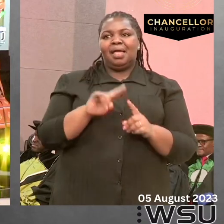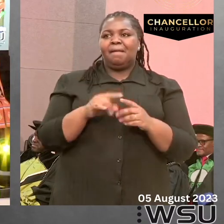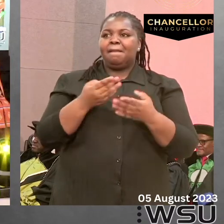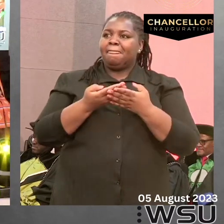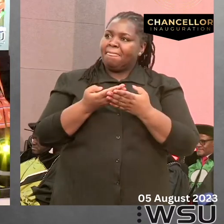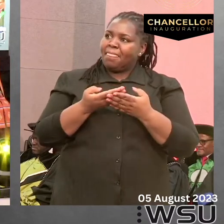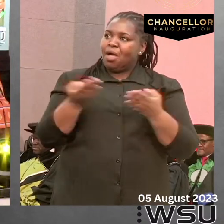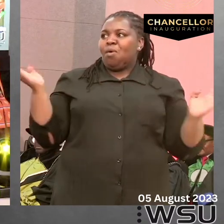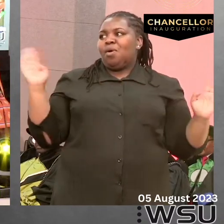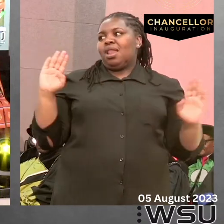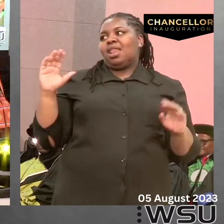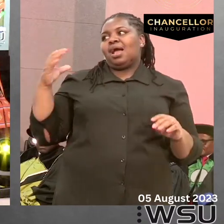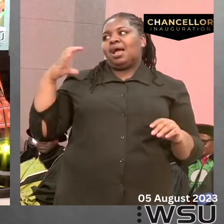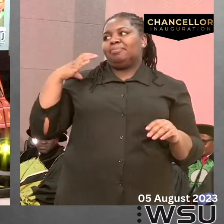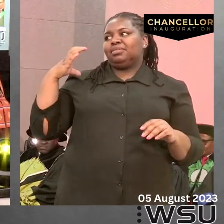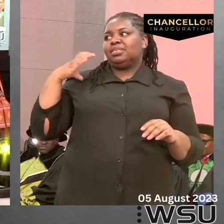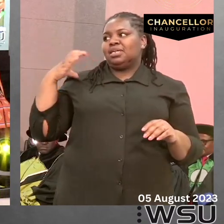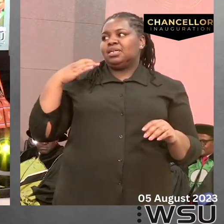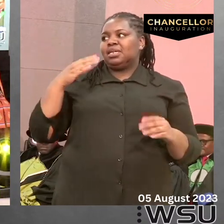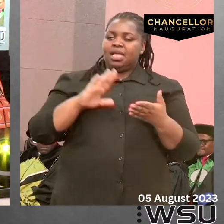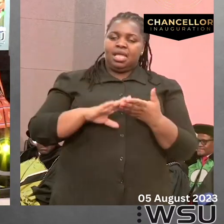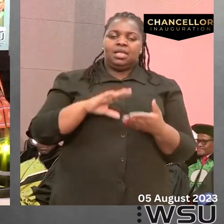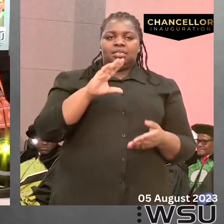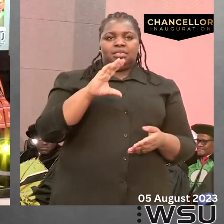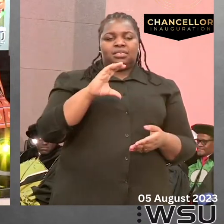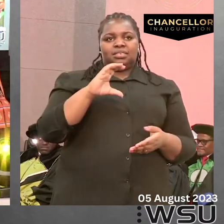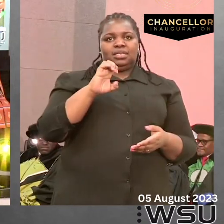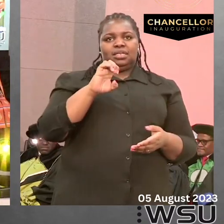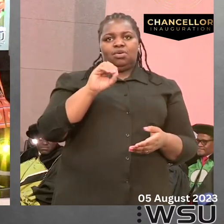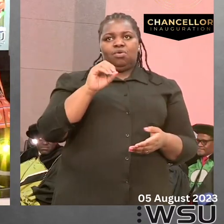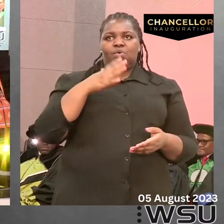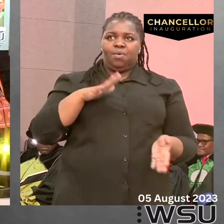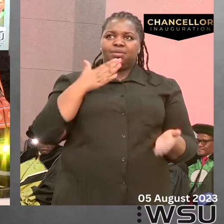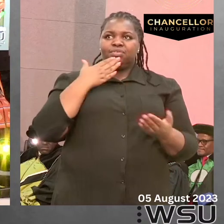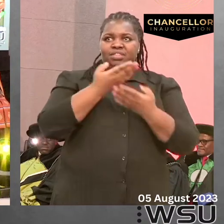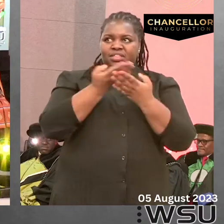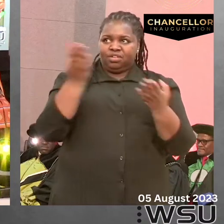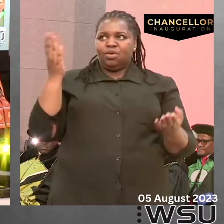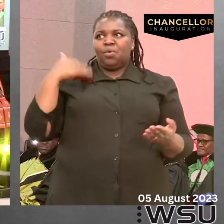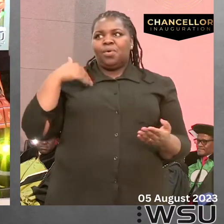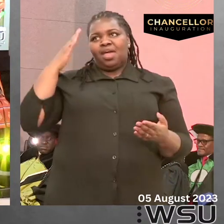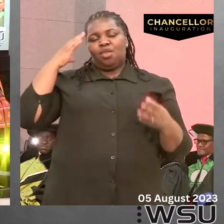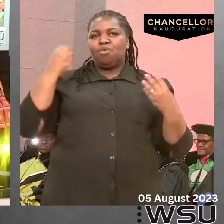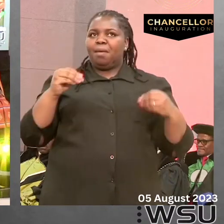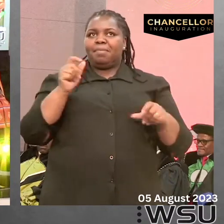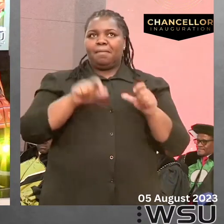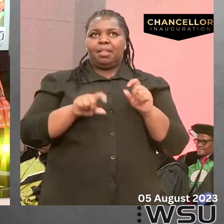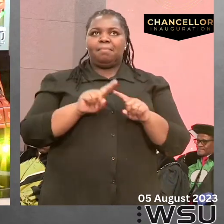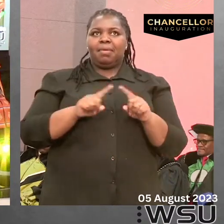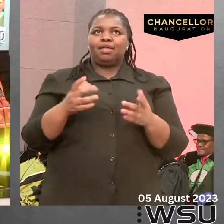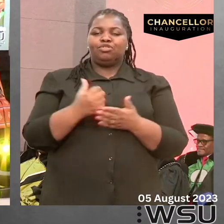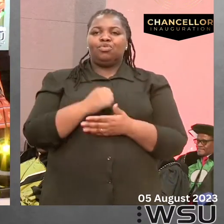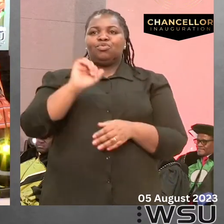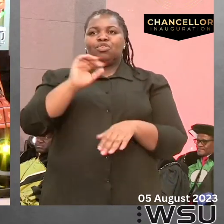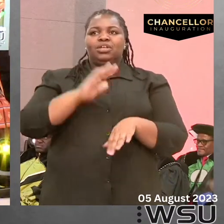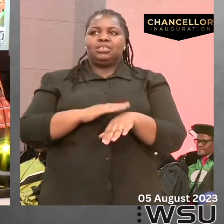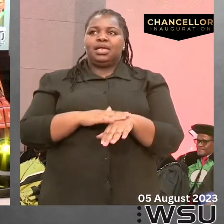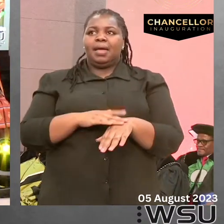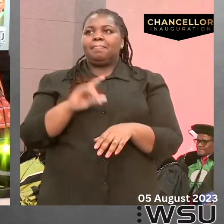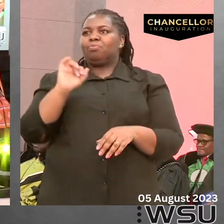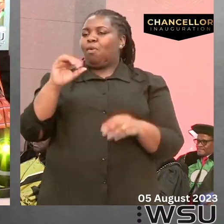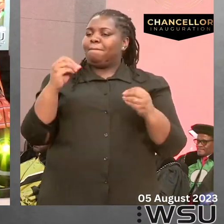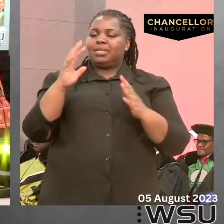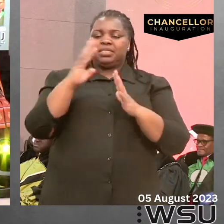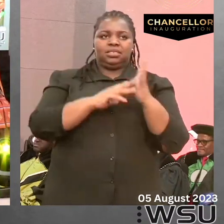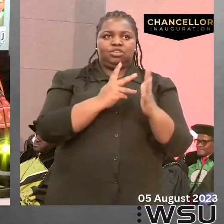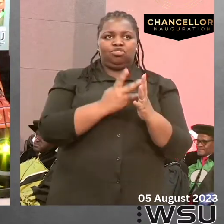all captains of industry and CEOs, we want to thank you. We know you are very busy people, but you took time out of your